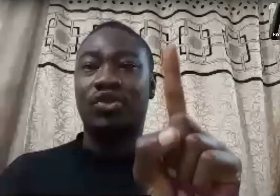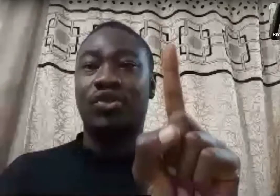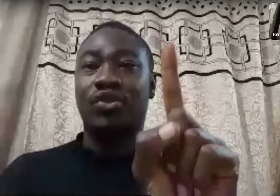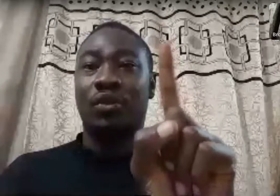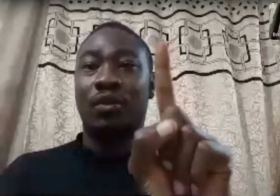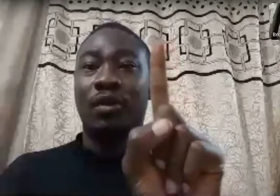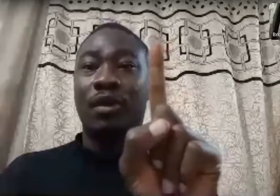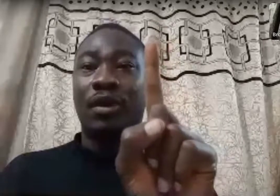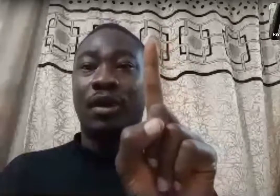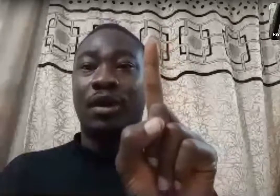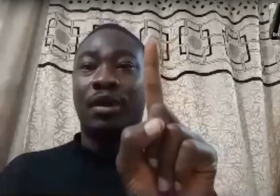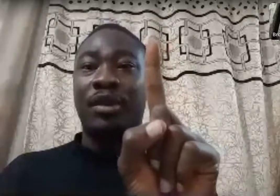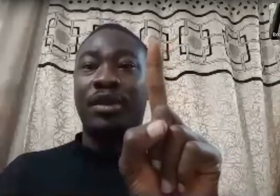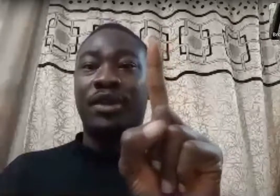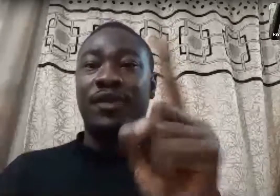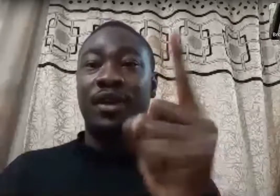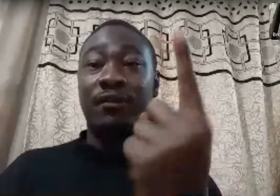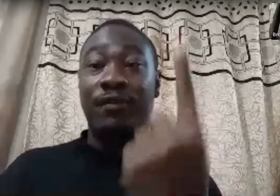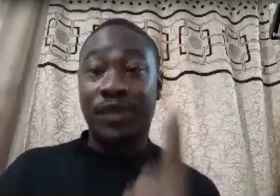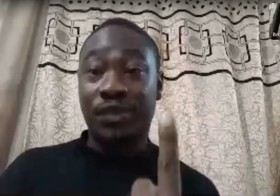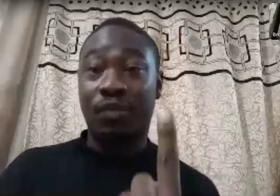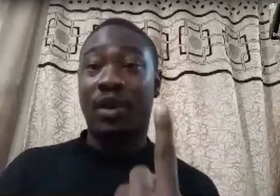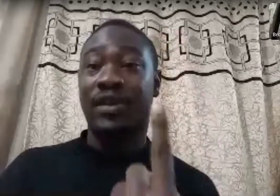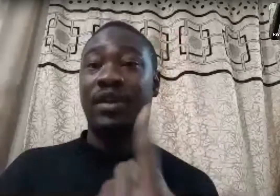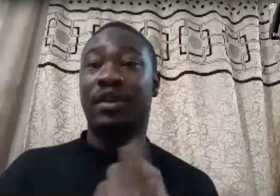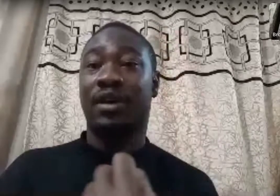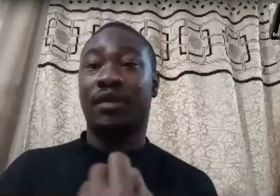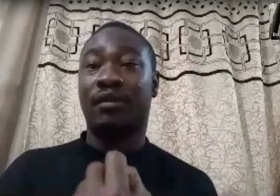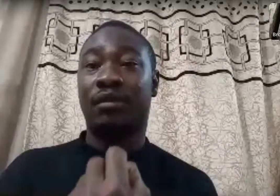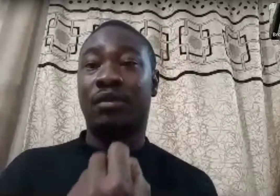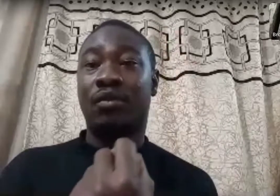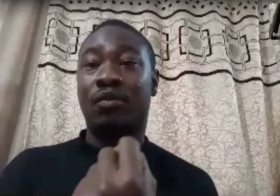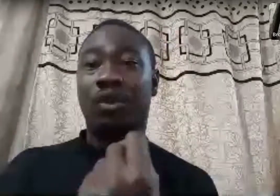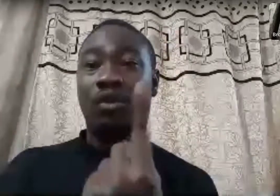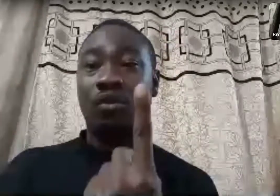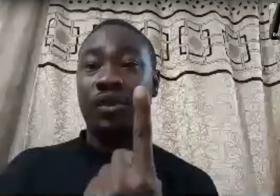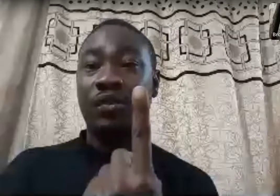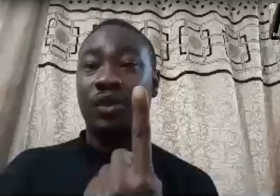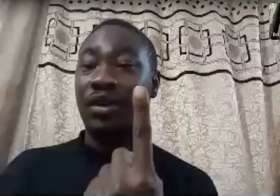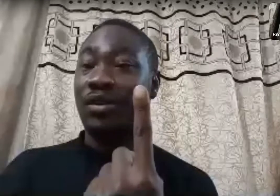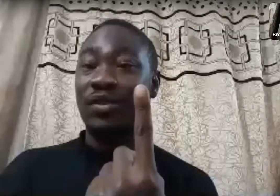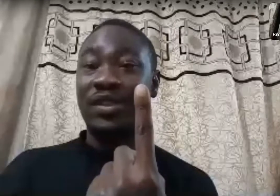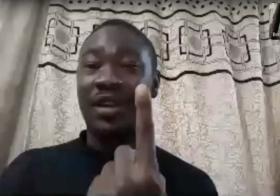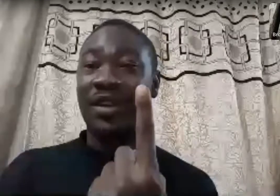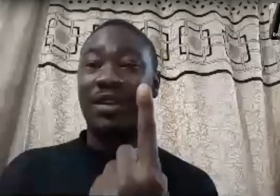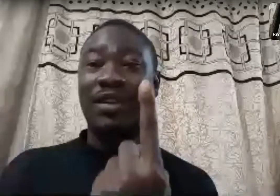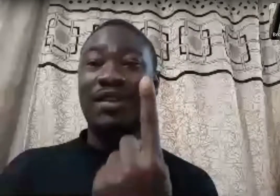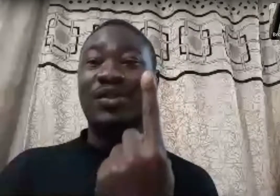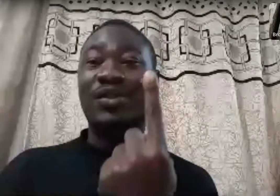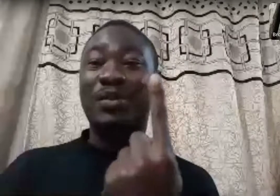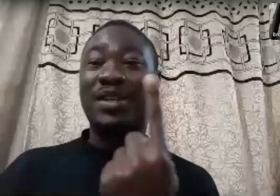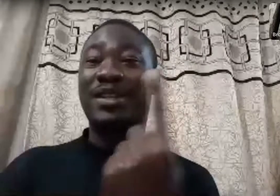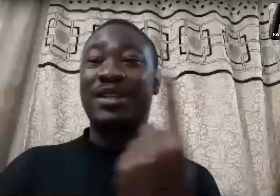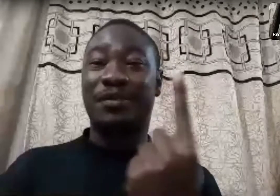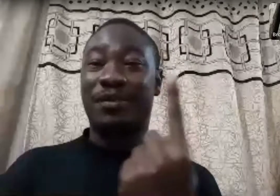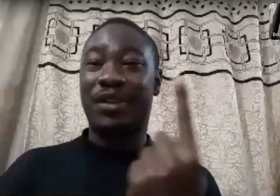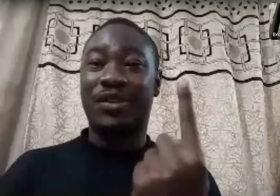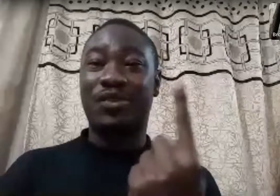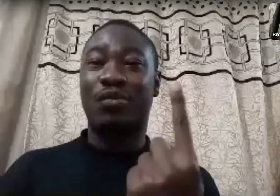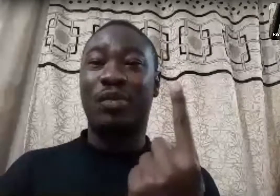index finger face you while signing 11. When you go this way, you're signing something different. You'll be completely